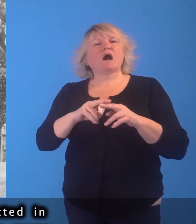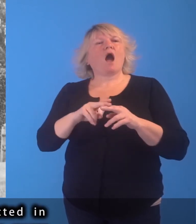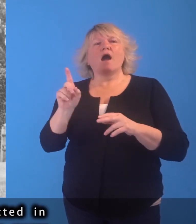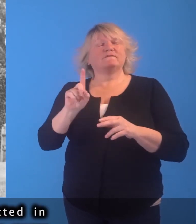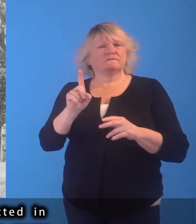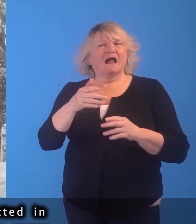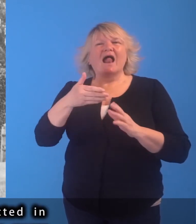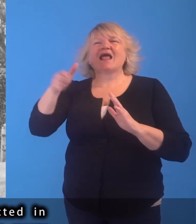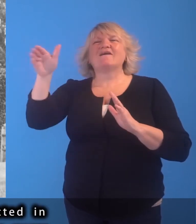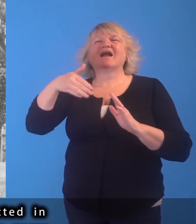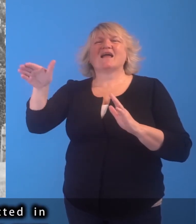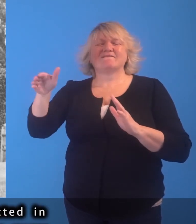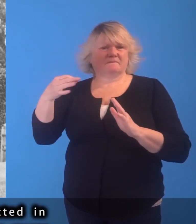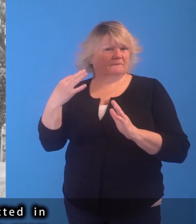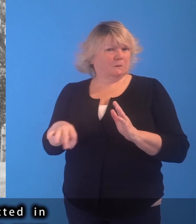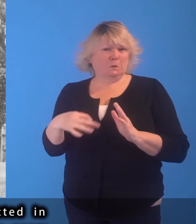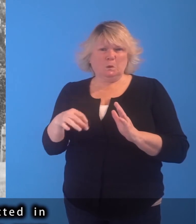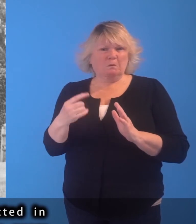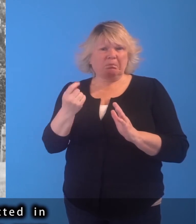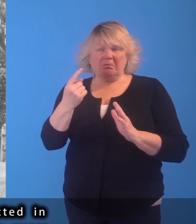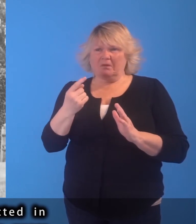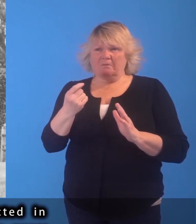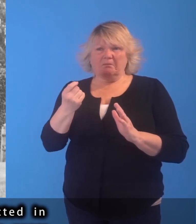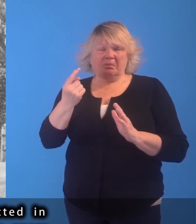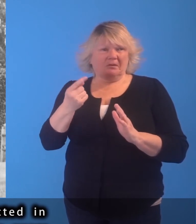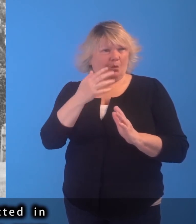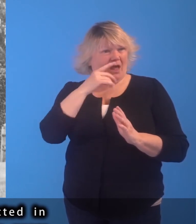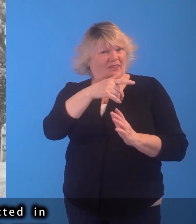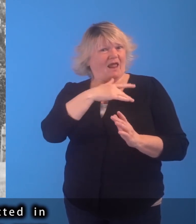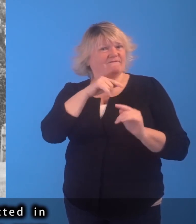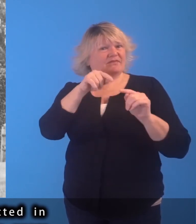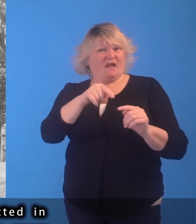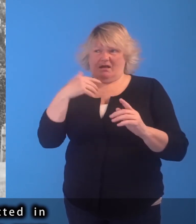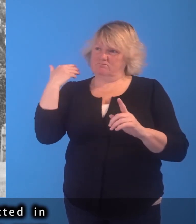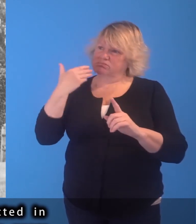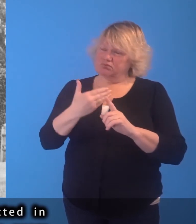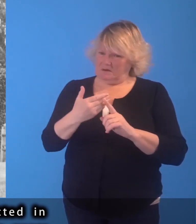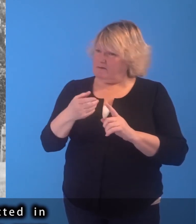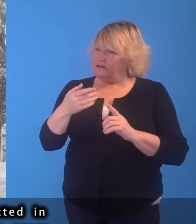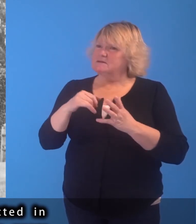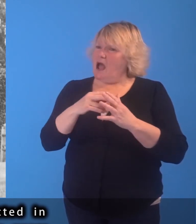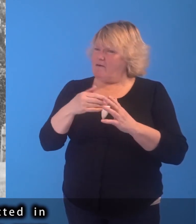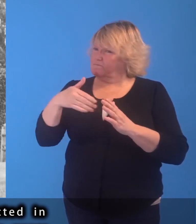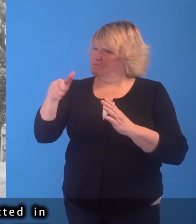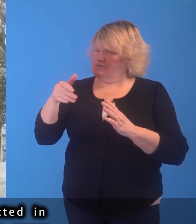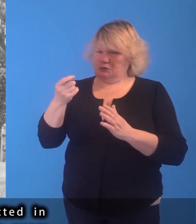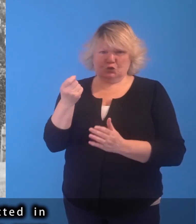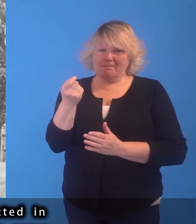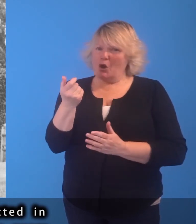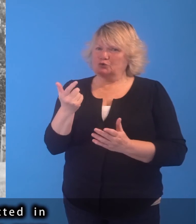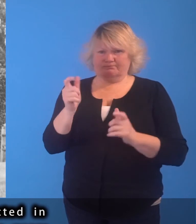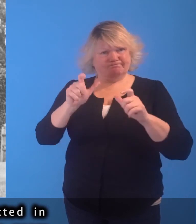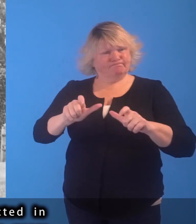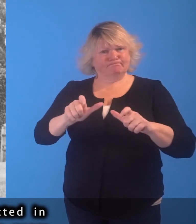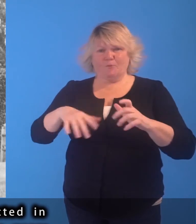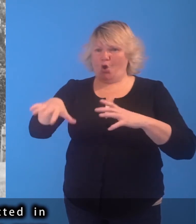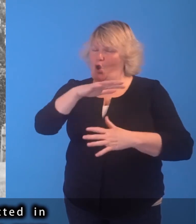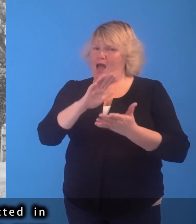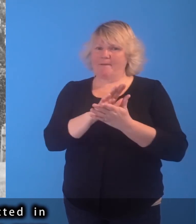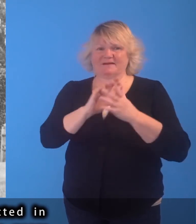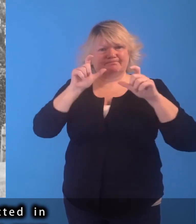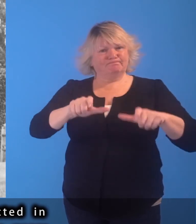as tables of this kind are useful for creating large plans and drawings, although they are equally useful for